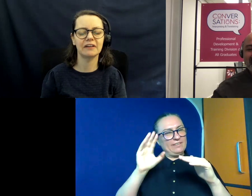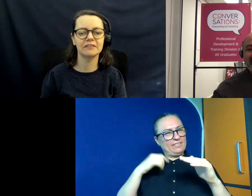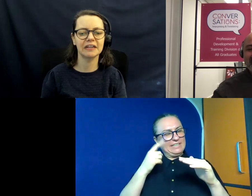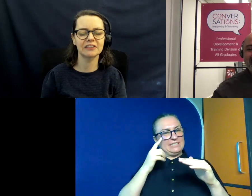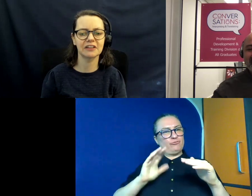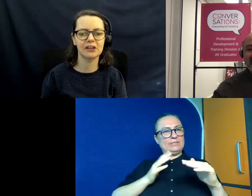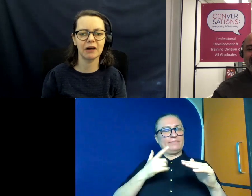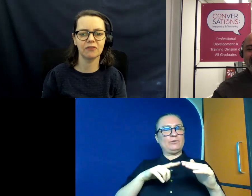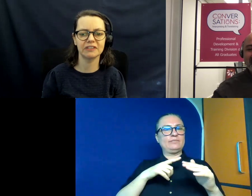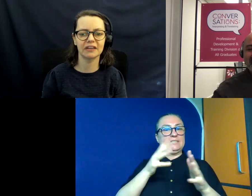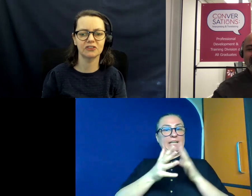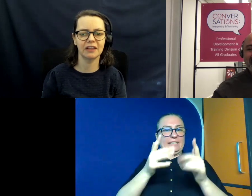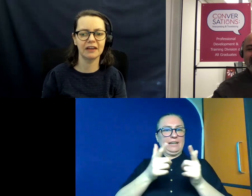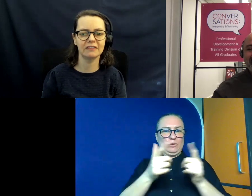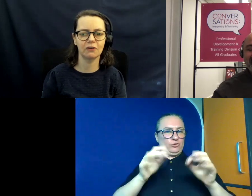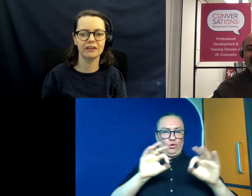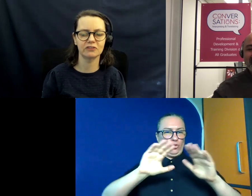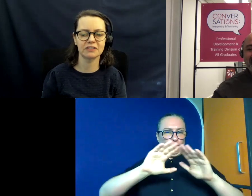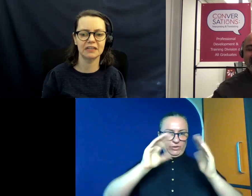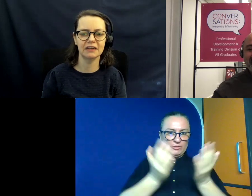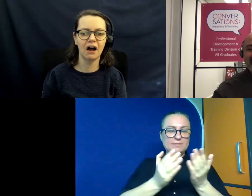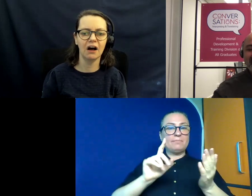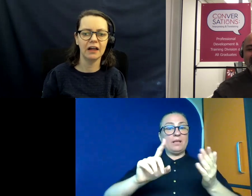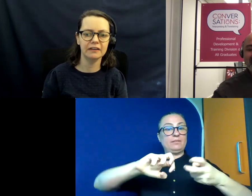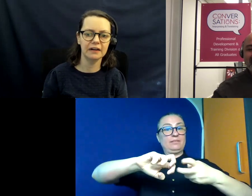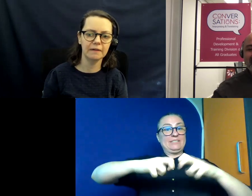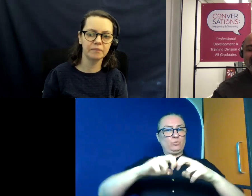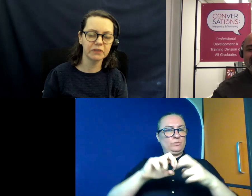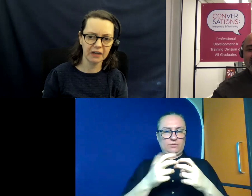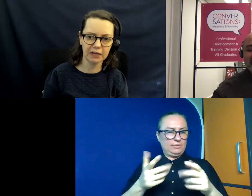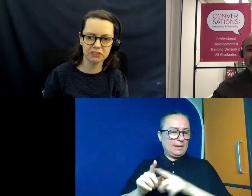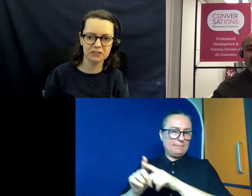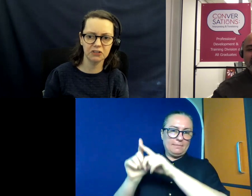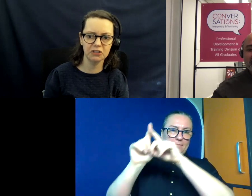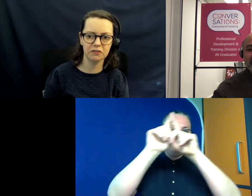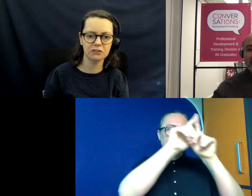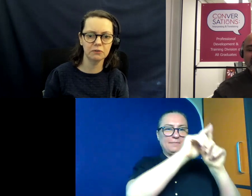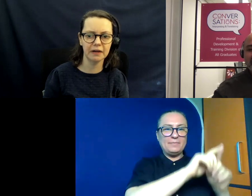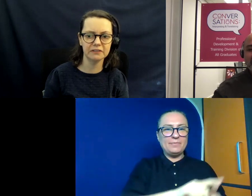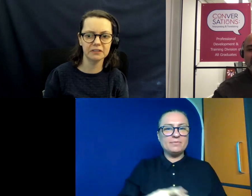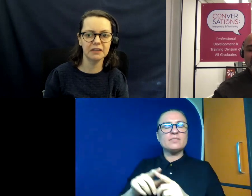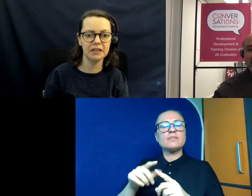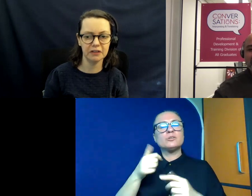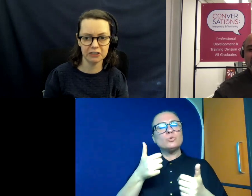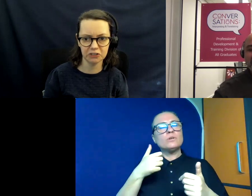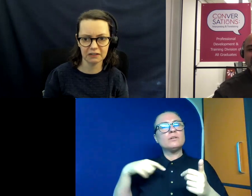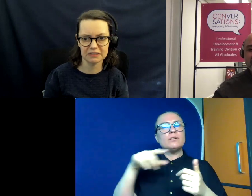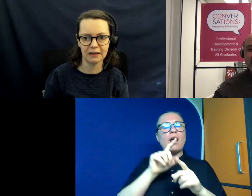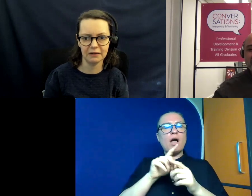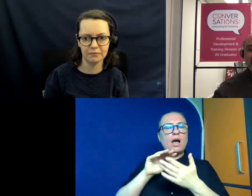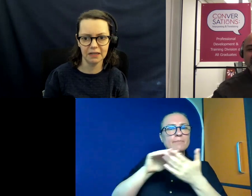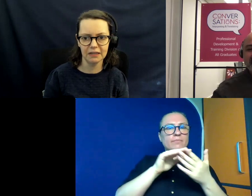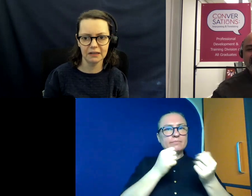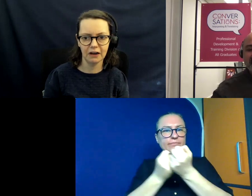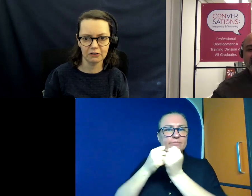I was actually thinking about floating country. That is quite interesting. In the sign language is not universal, but the issues are the